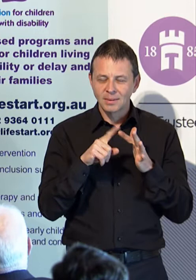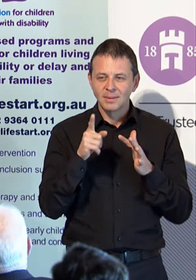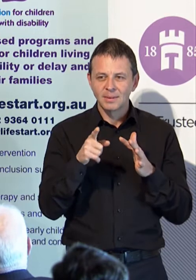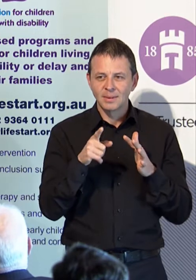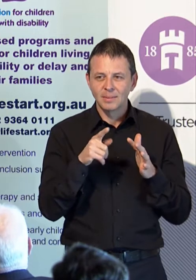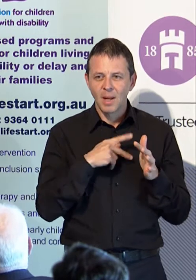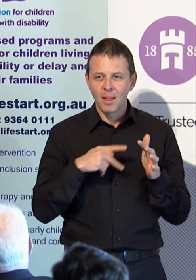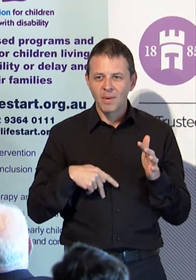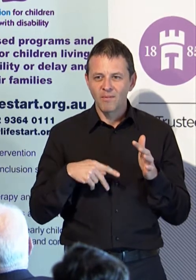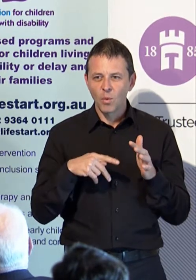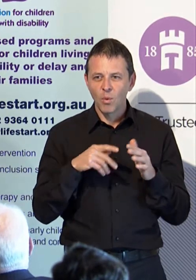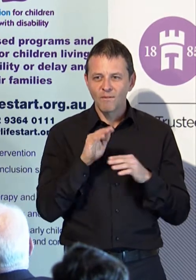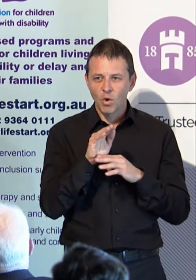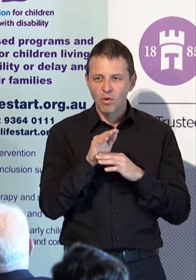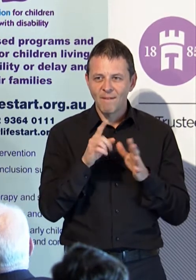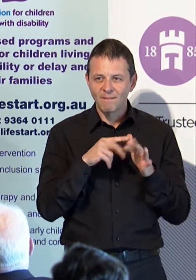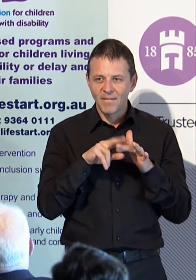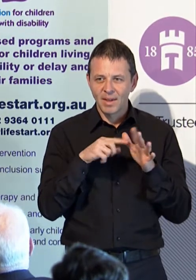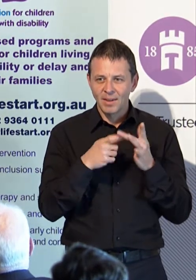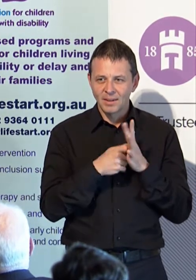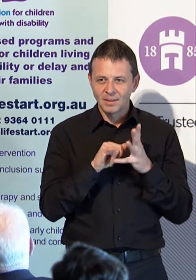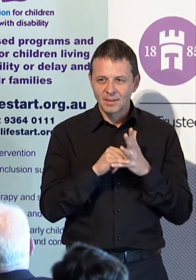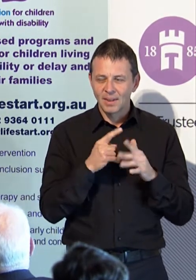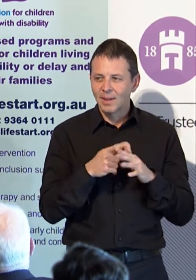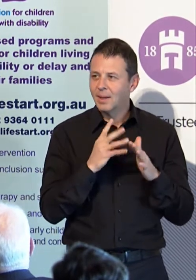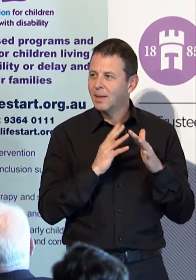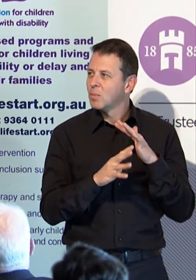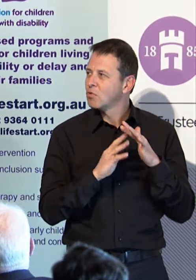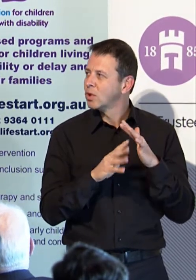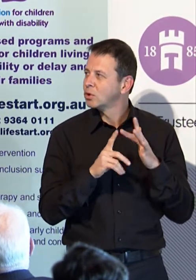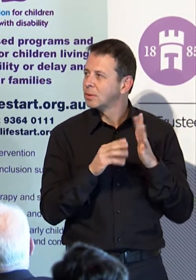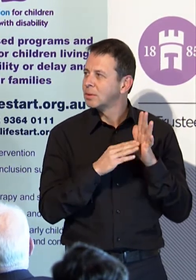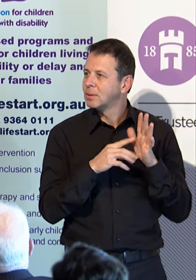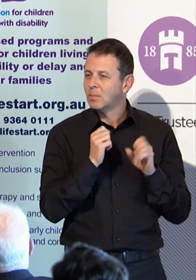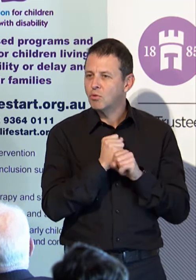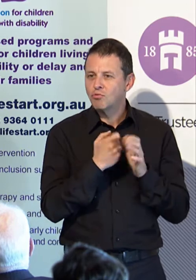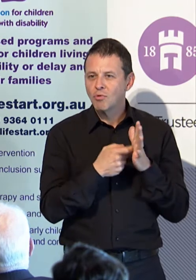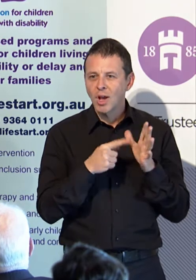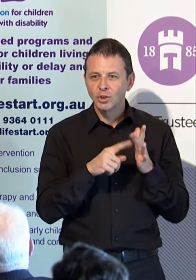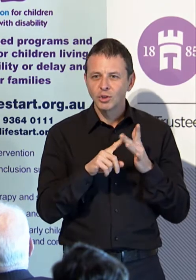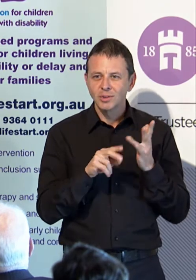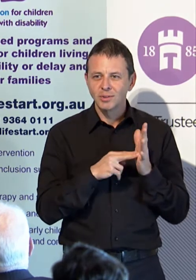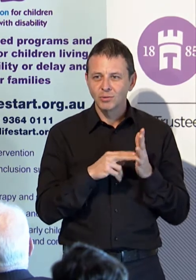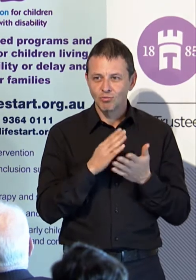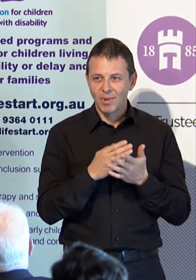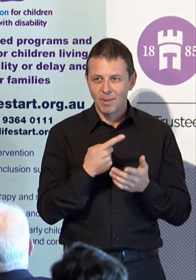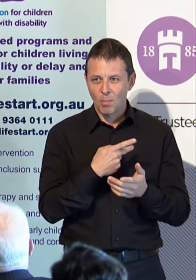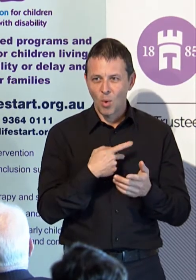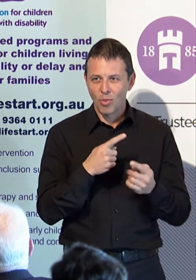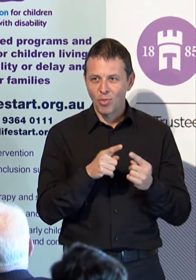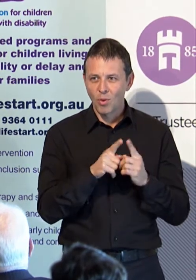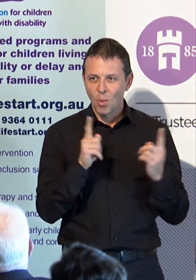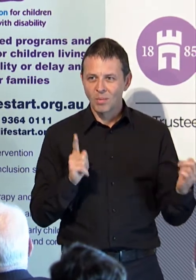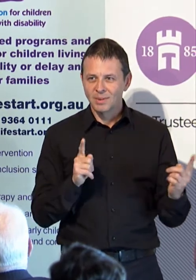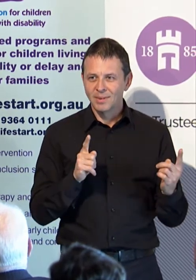And there's often, it's not uncommon to have government and opposition represented at